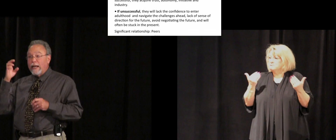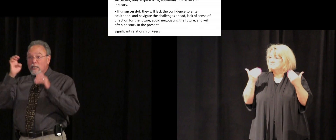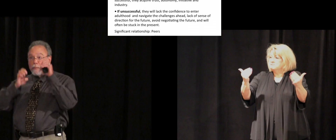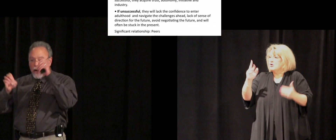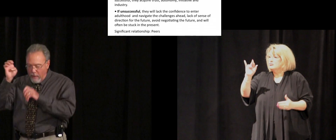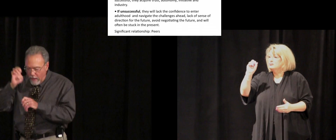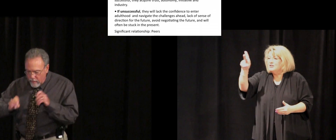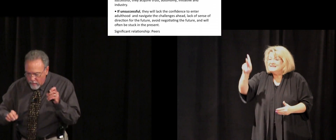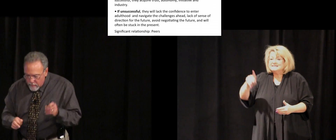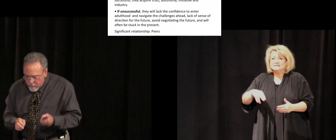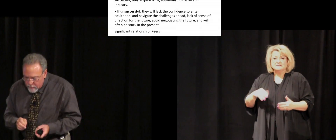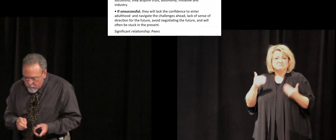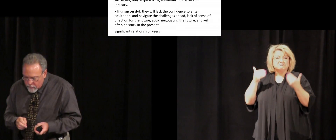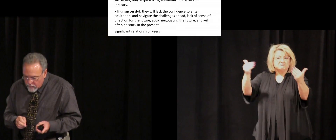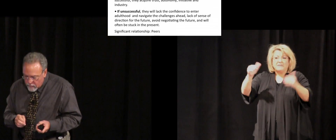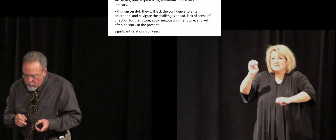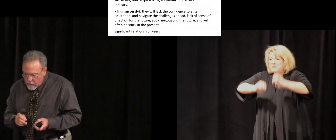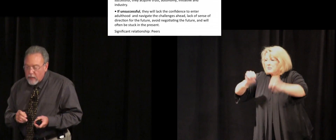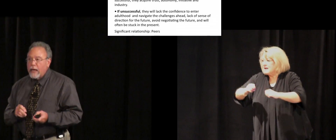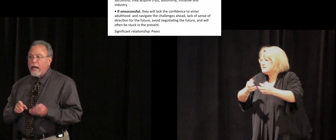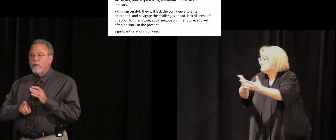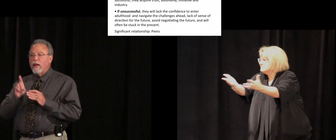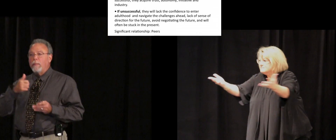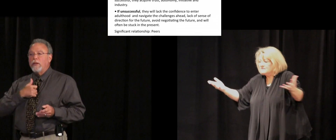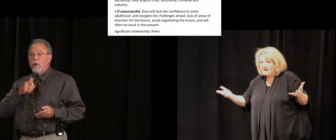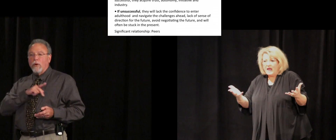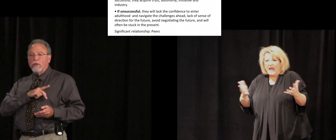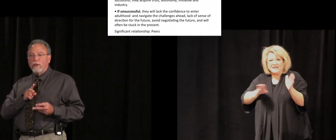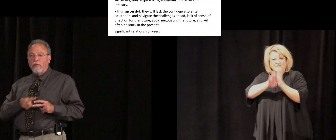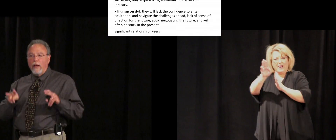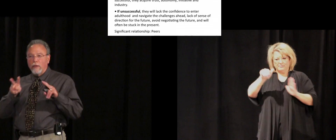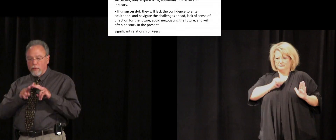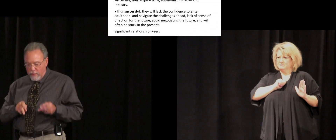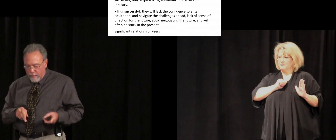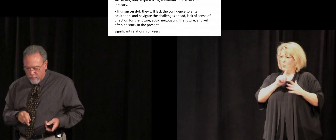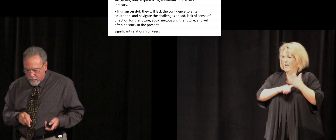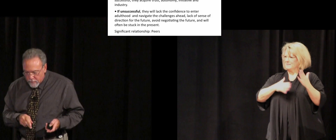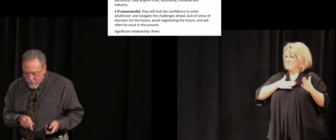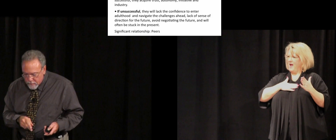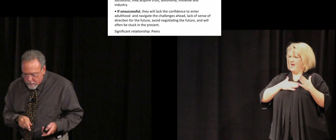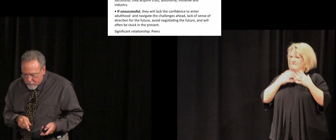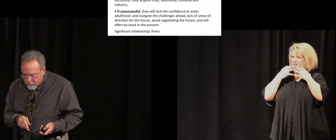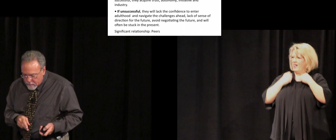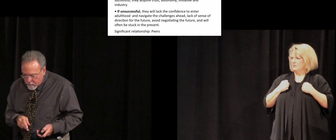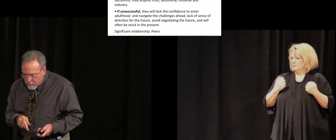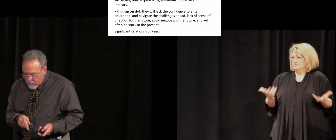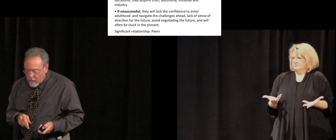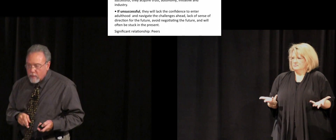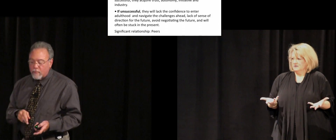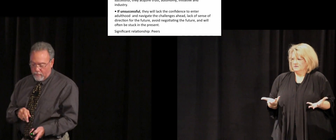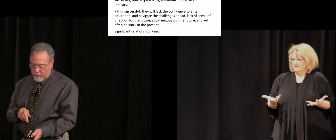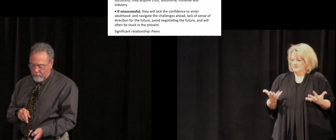that you have as adults and as a parent, to be aware of